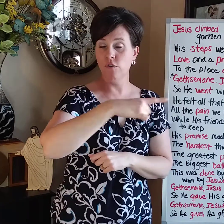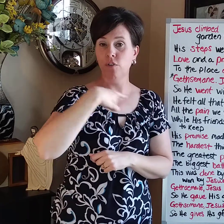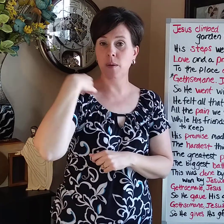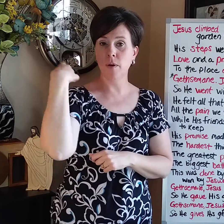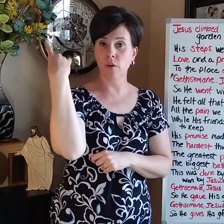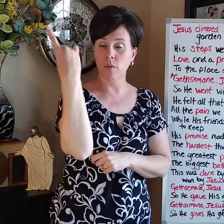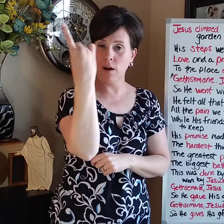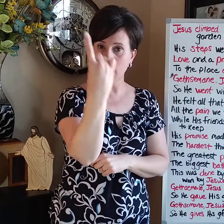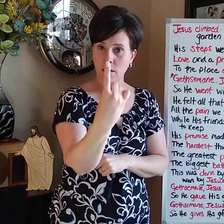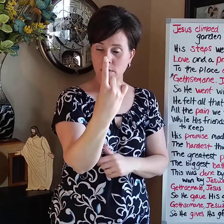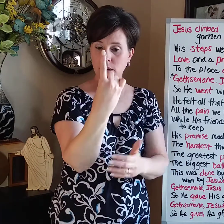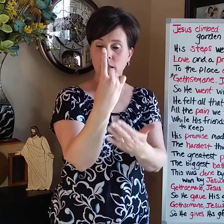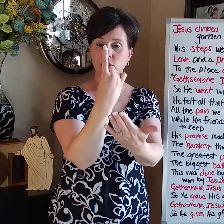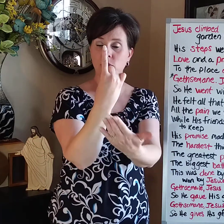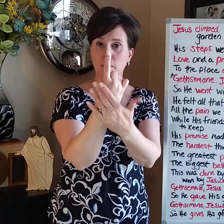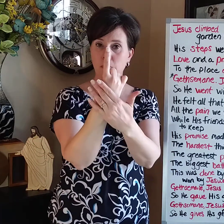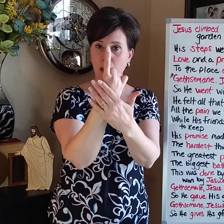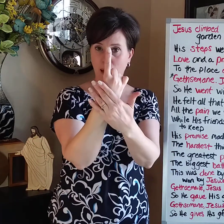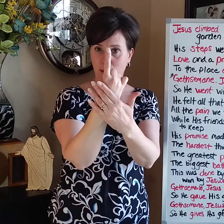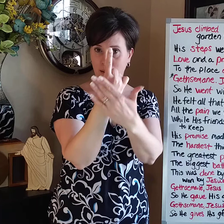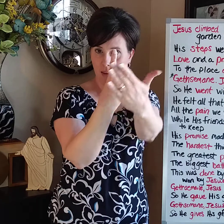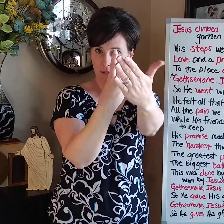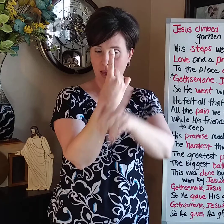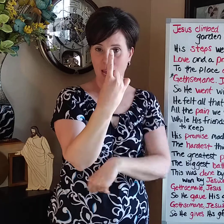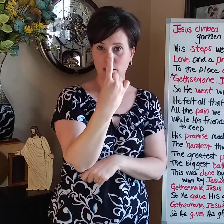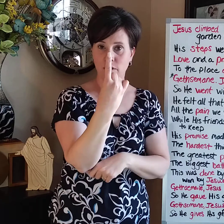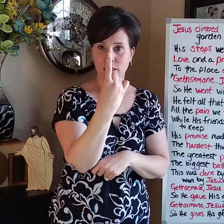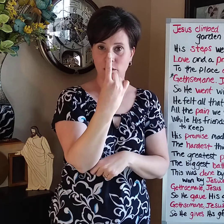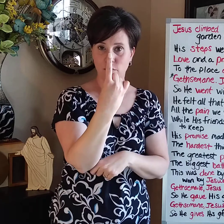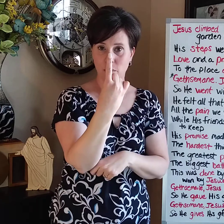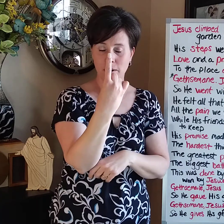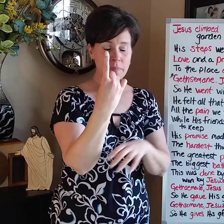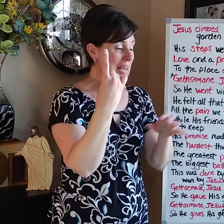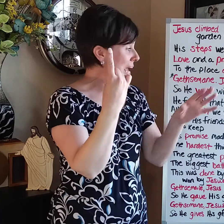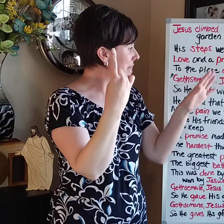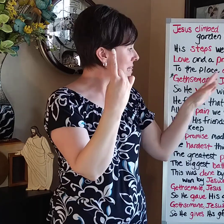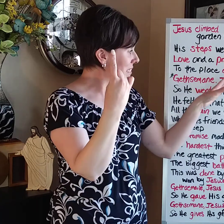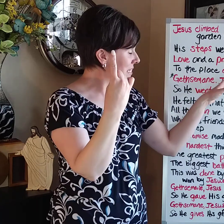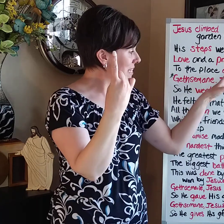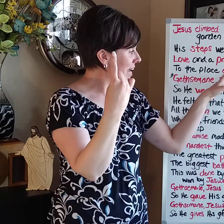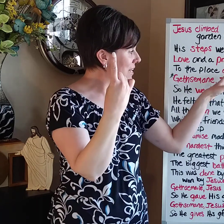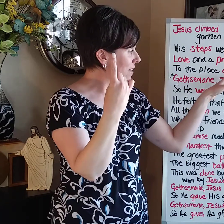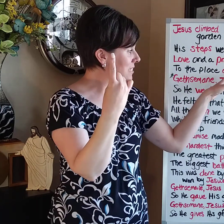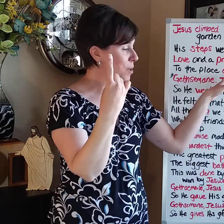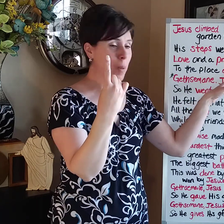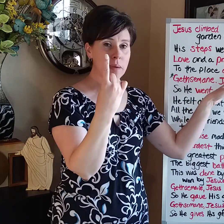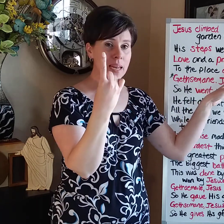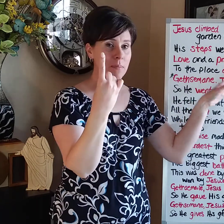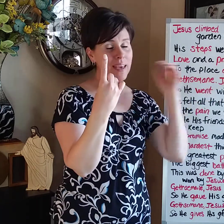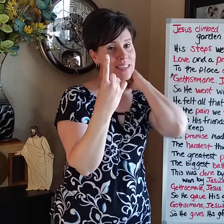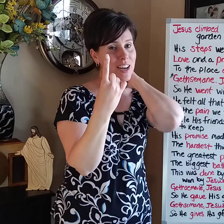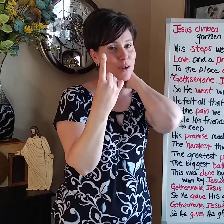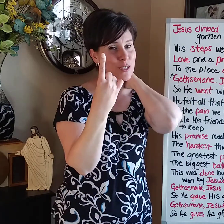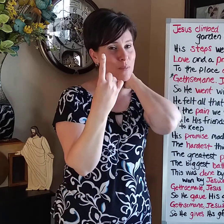flip it around to the back of the hand facing forward. And this kind of has double meaning because it also